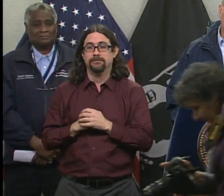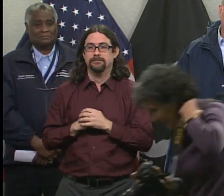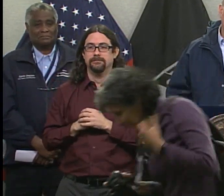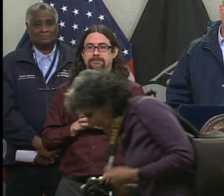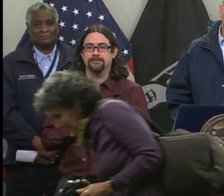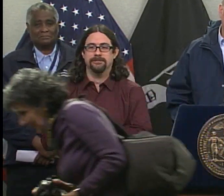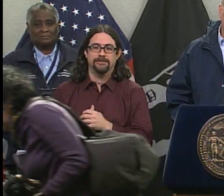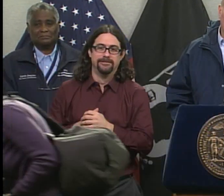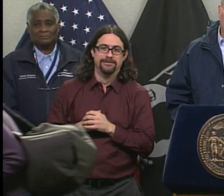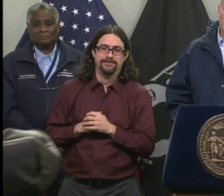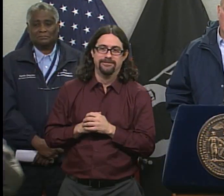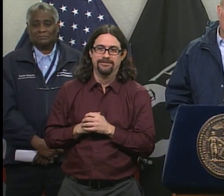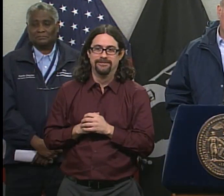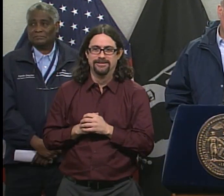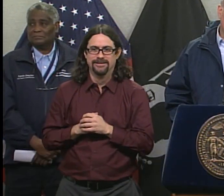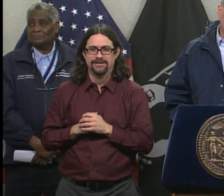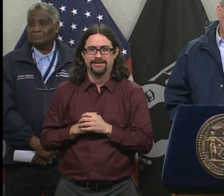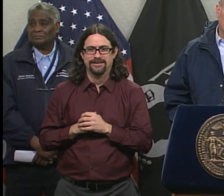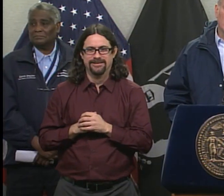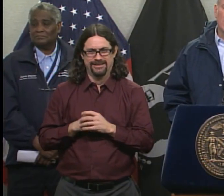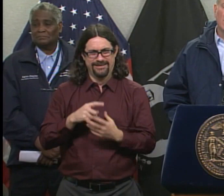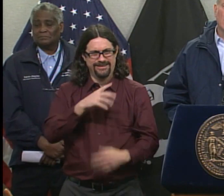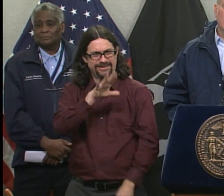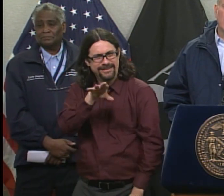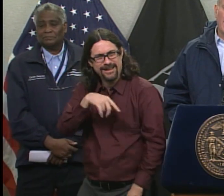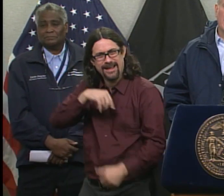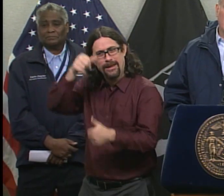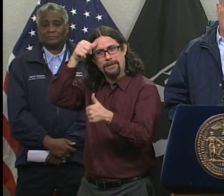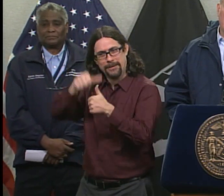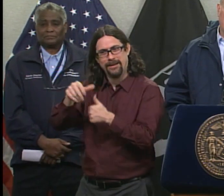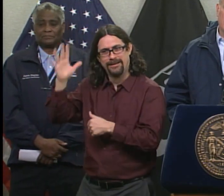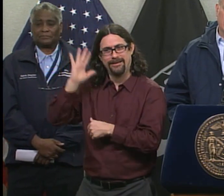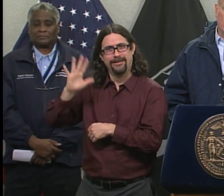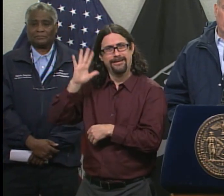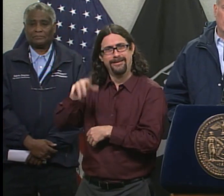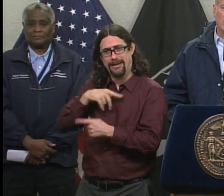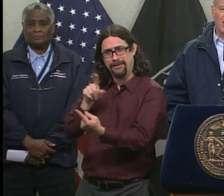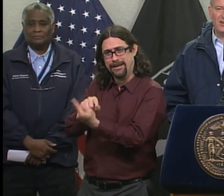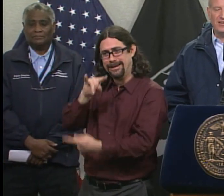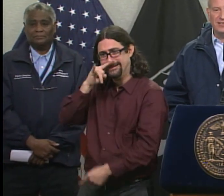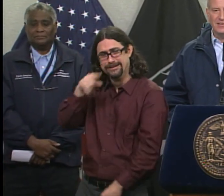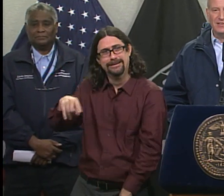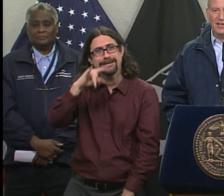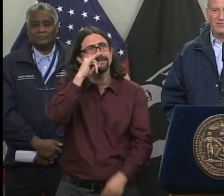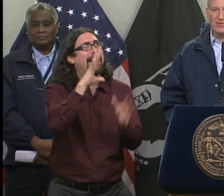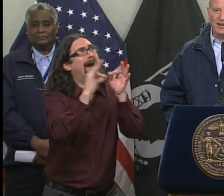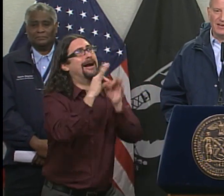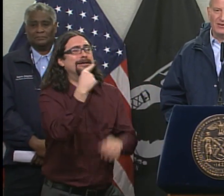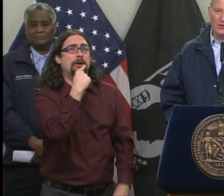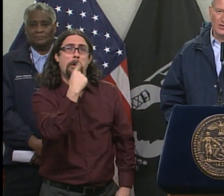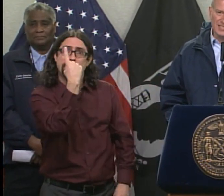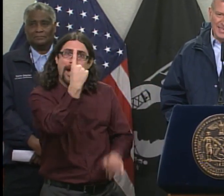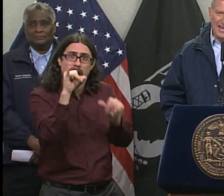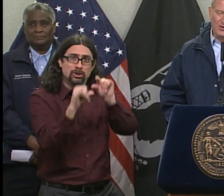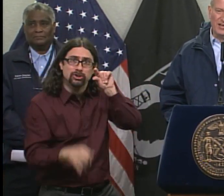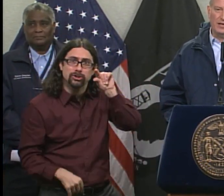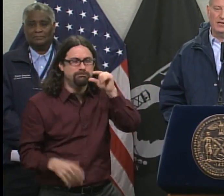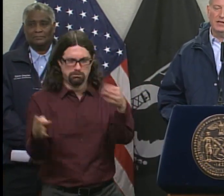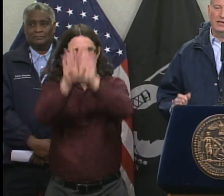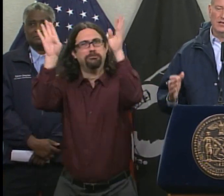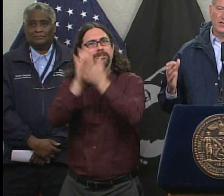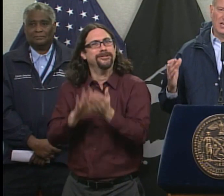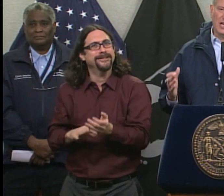kids who want a snow day. But look, thank God this storm started late Friday, early